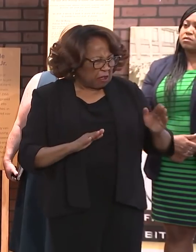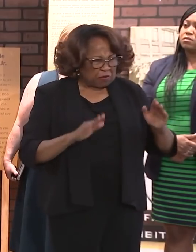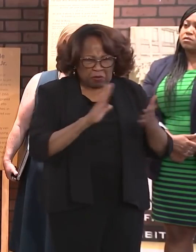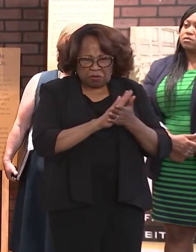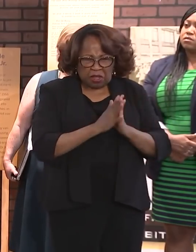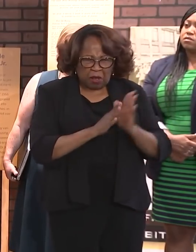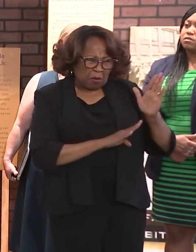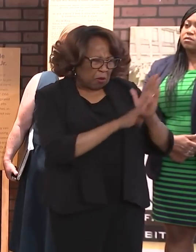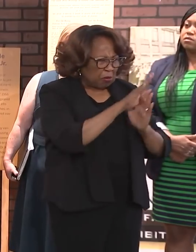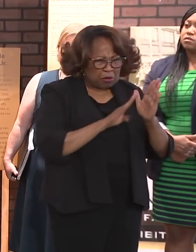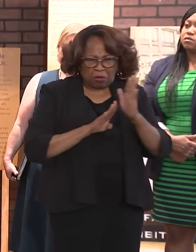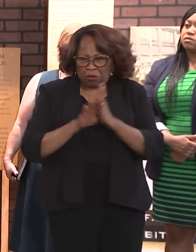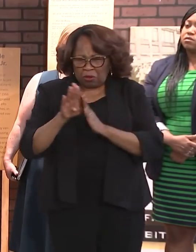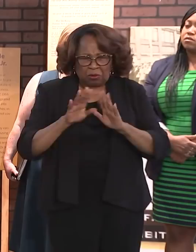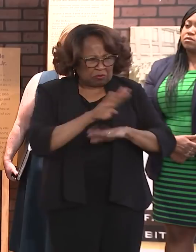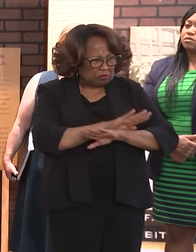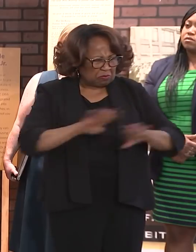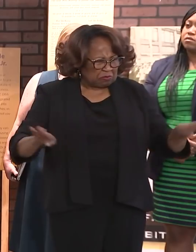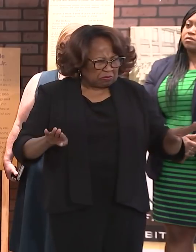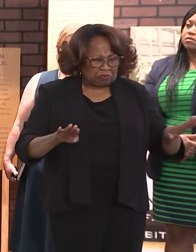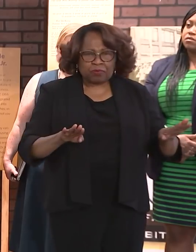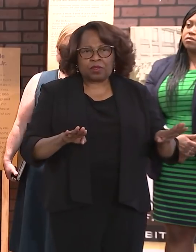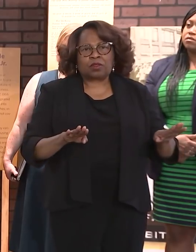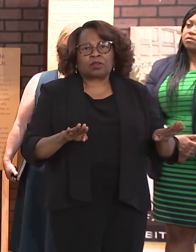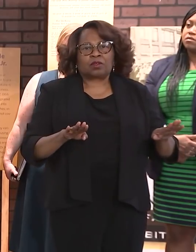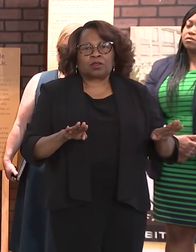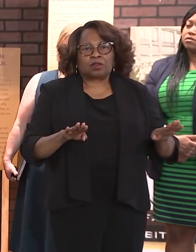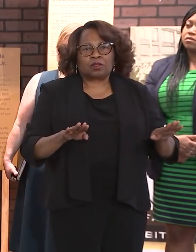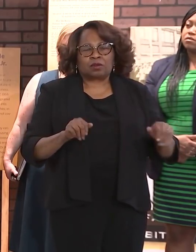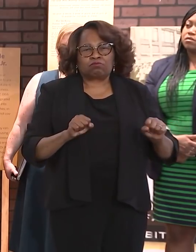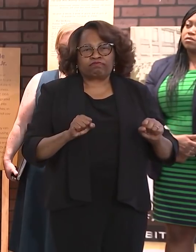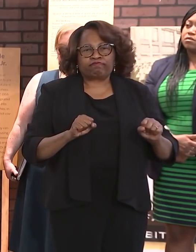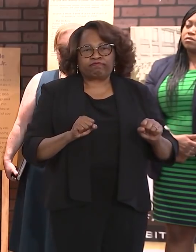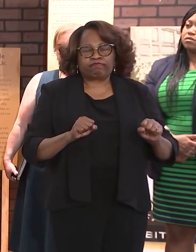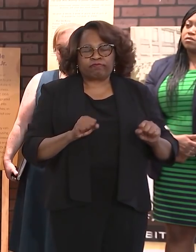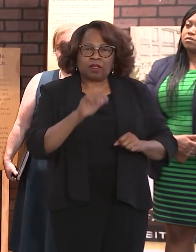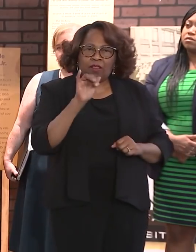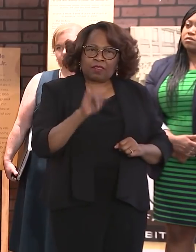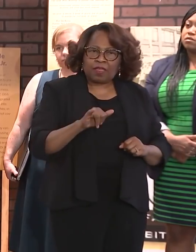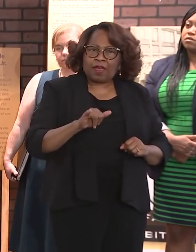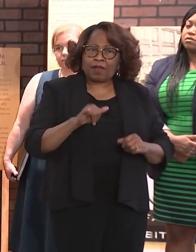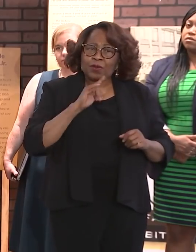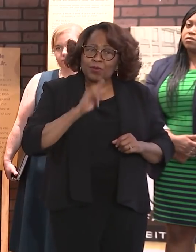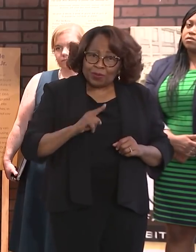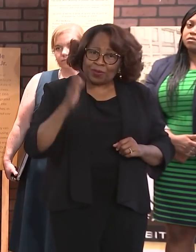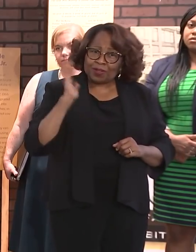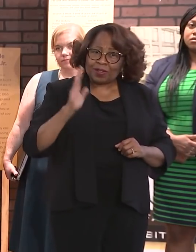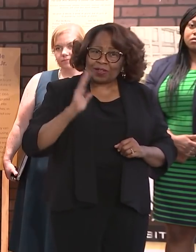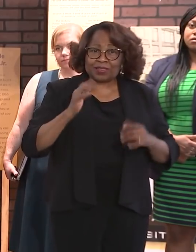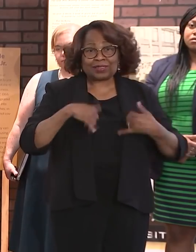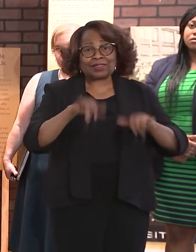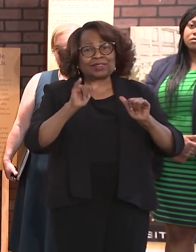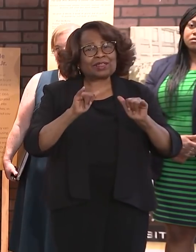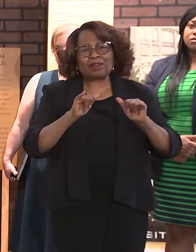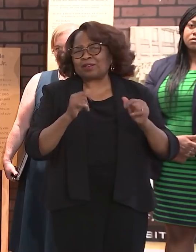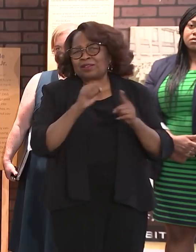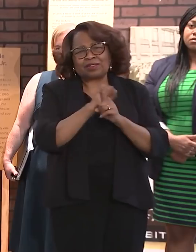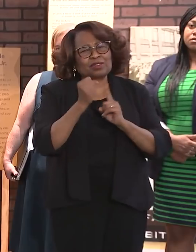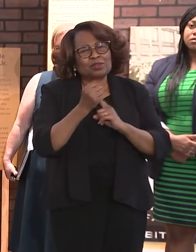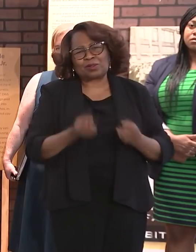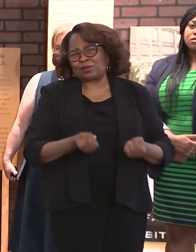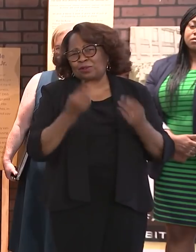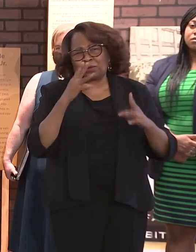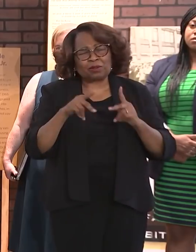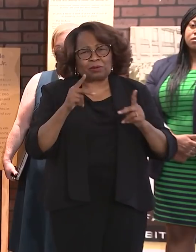to reach for and accomplish their dreams. This was and still is the case for far too many